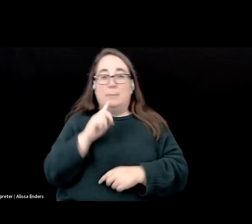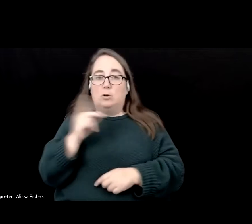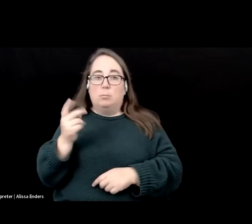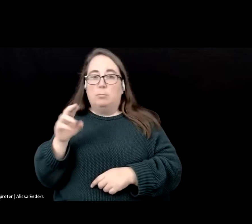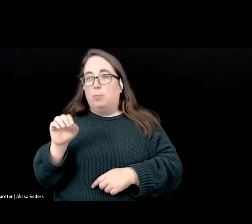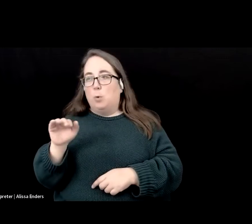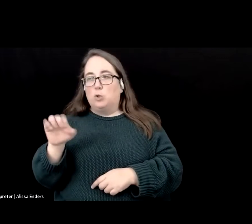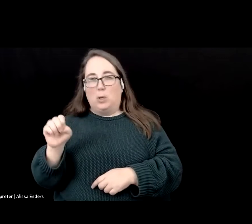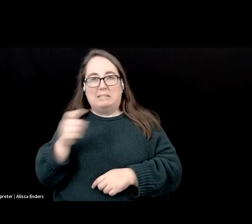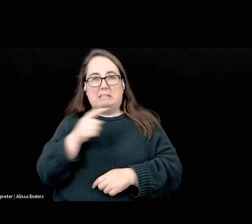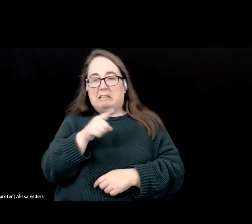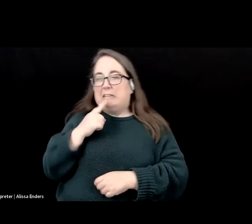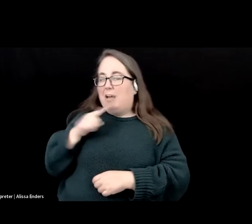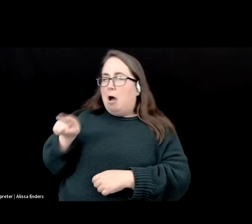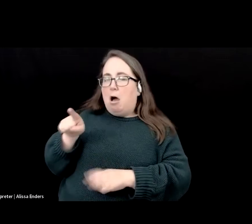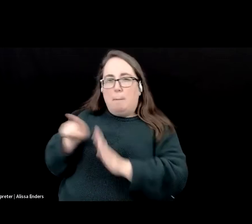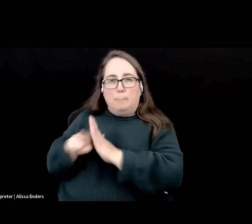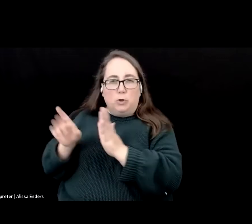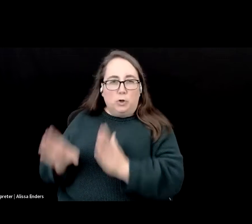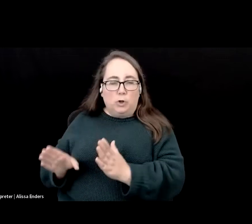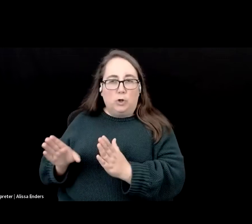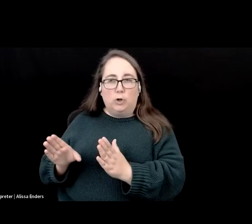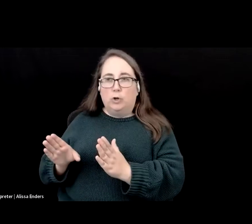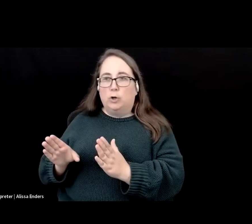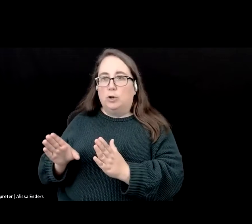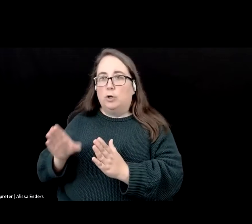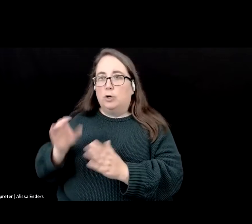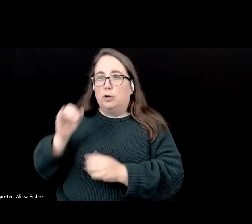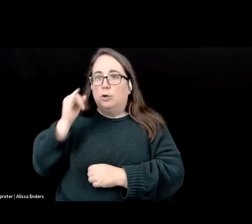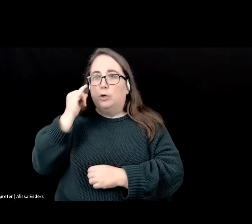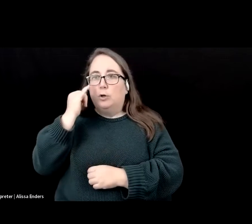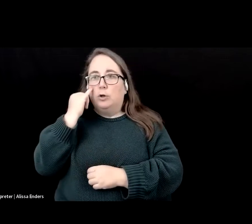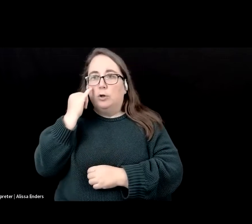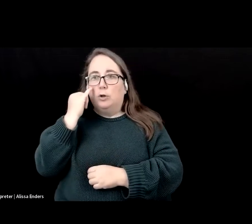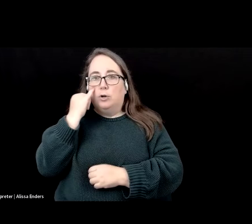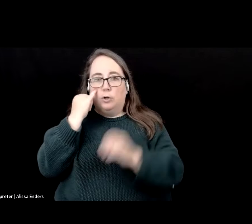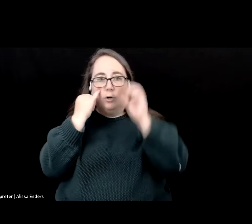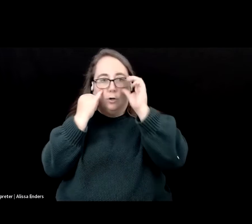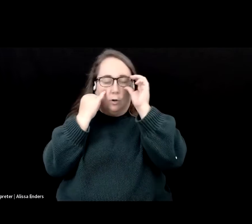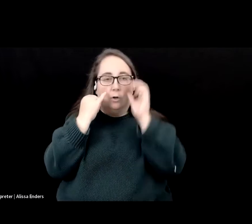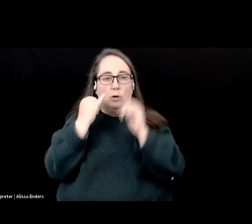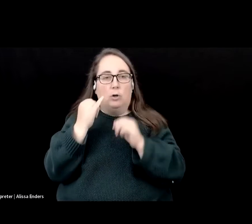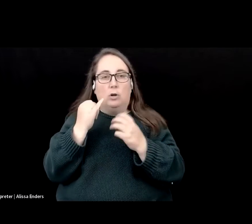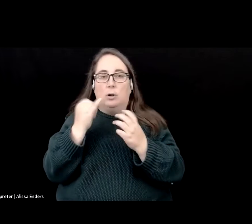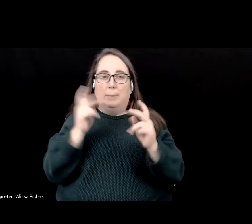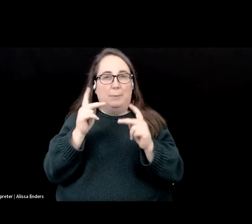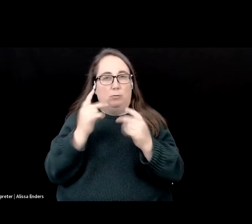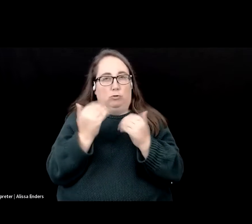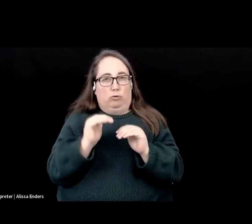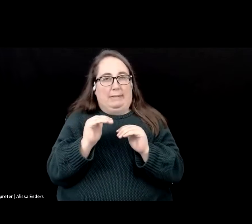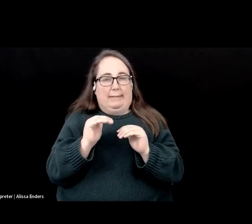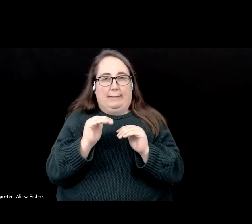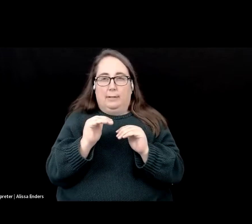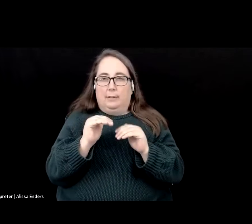murderers. People on abortion are murderers. If you're pro-choice, people who are trying to restrict abortion access are